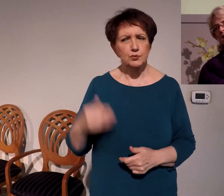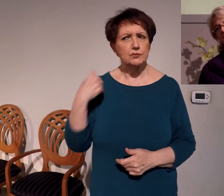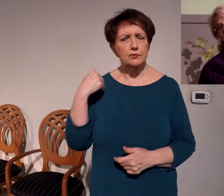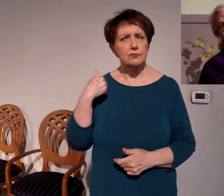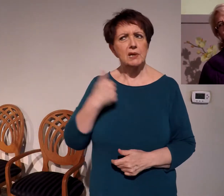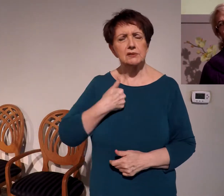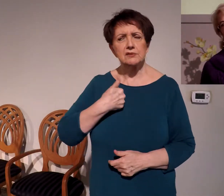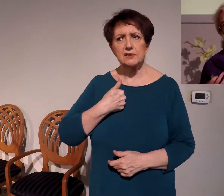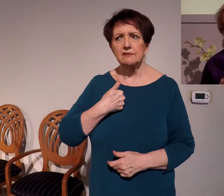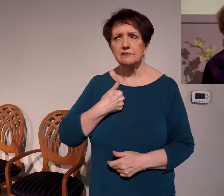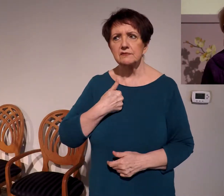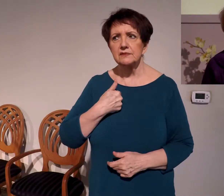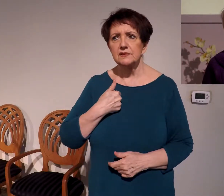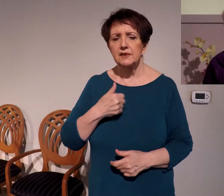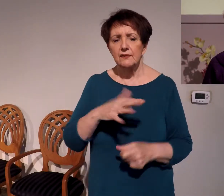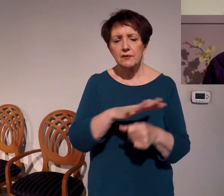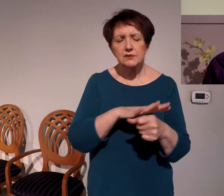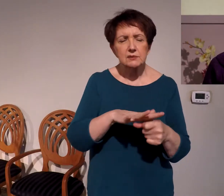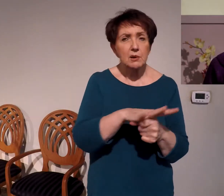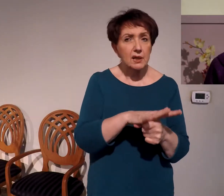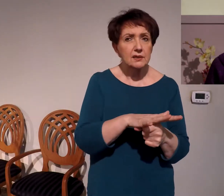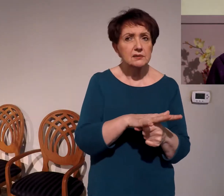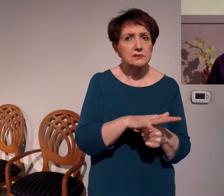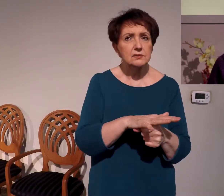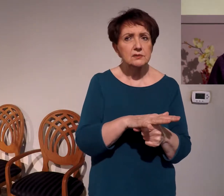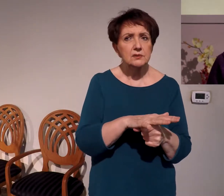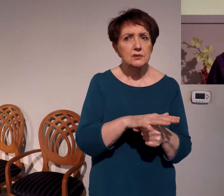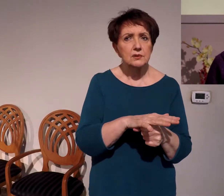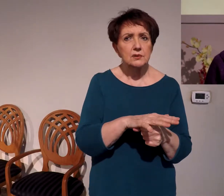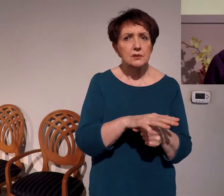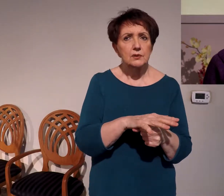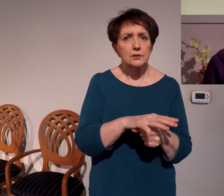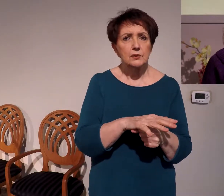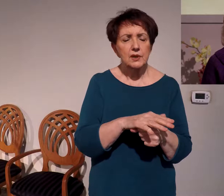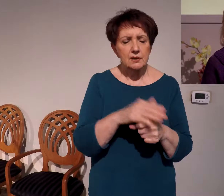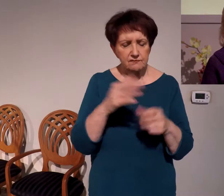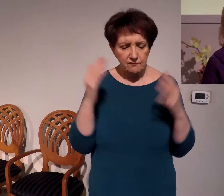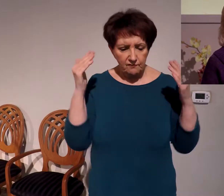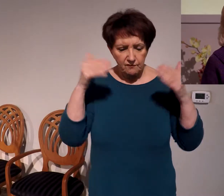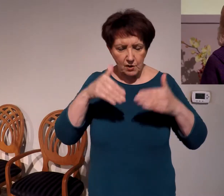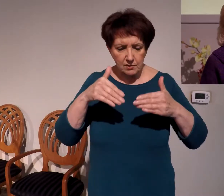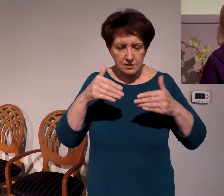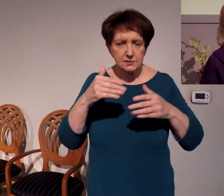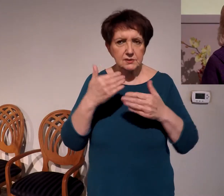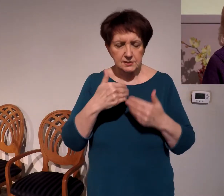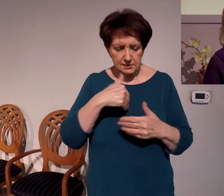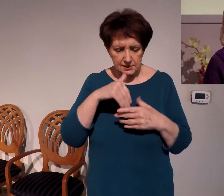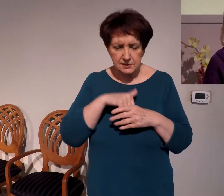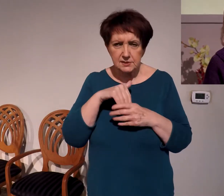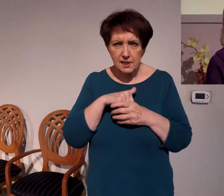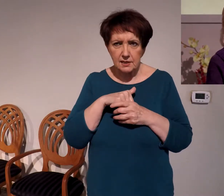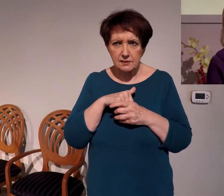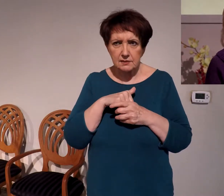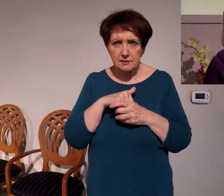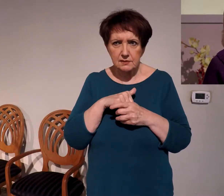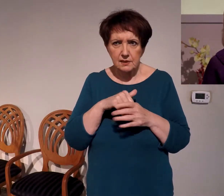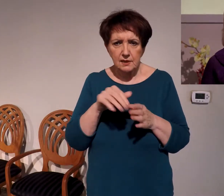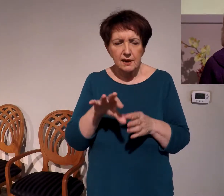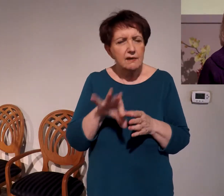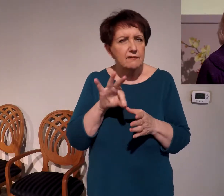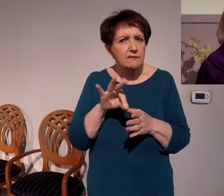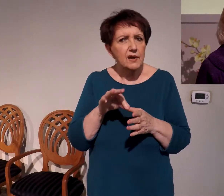ourselves that there's a place where we can go within ourselves and find a